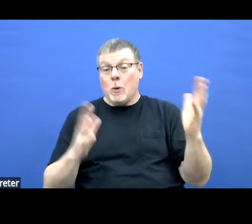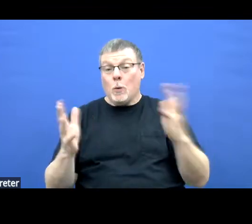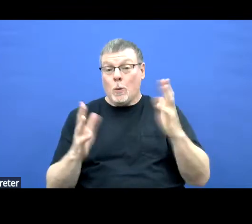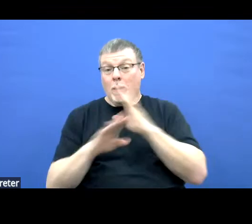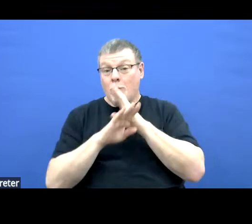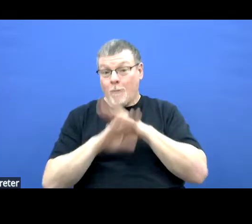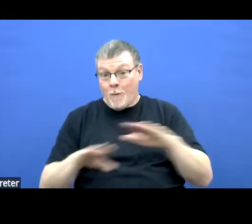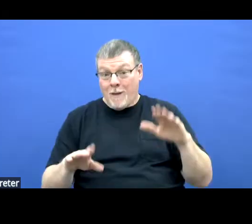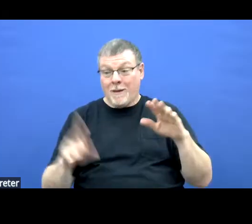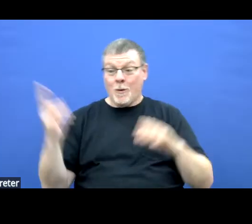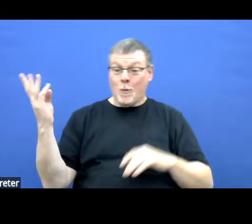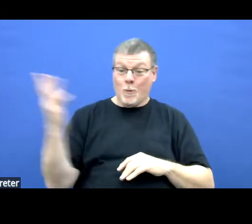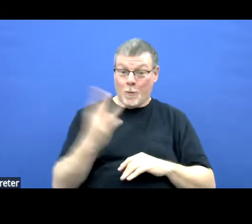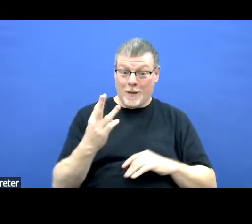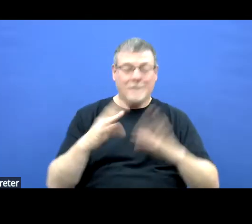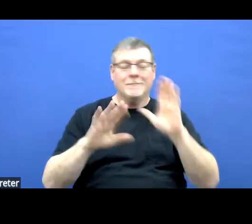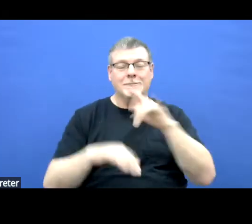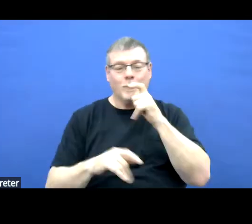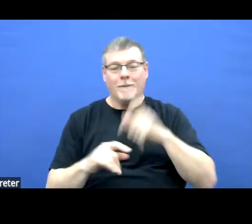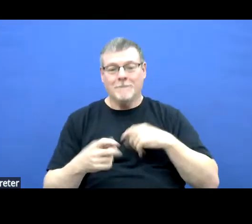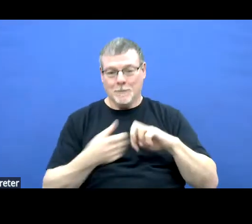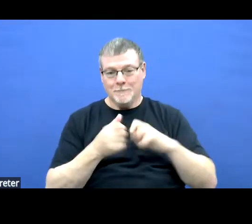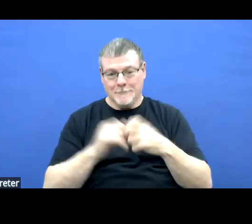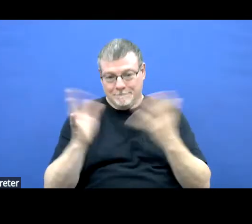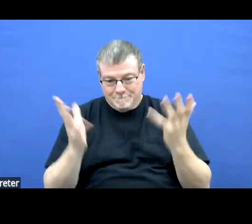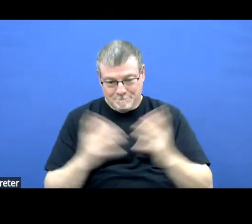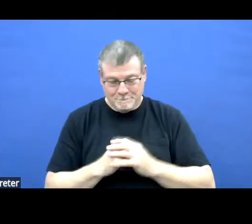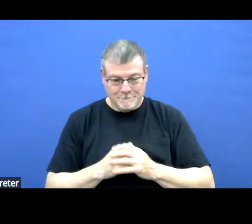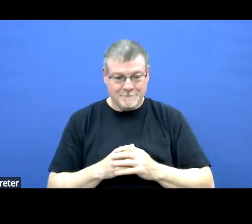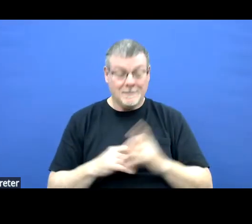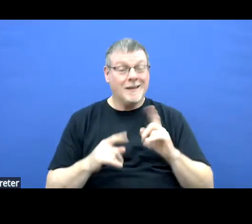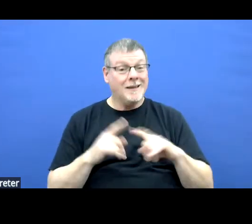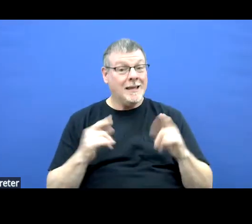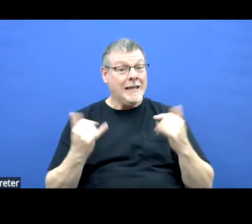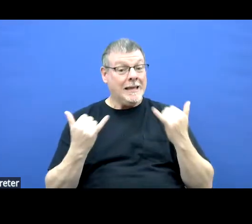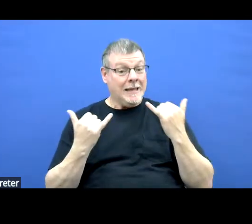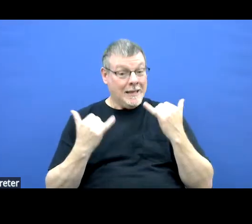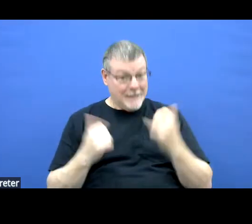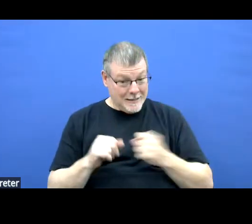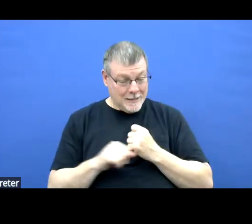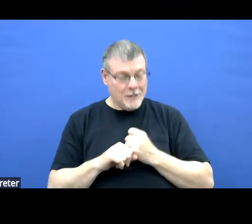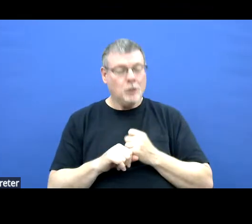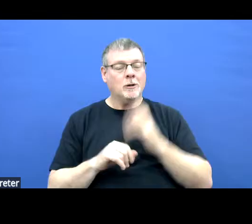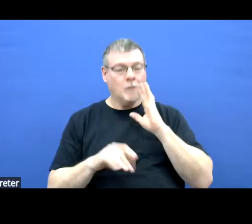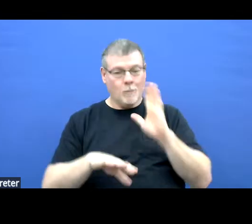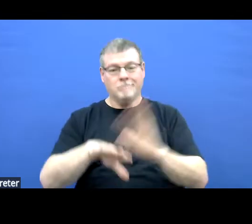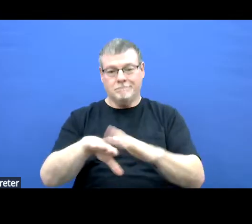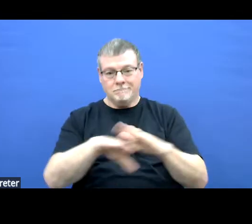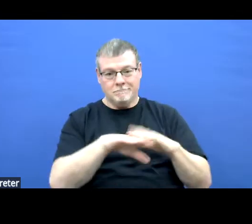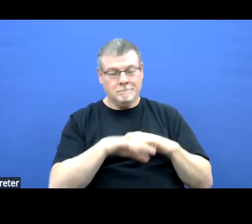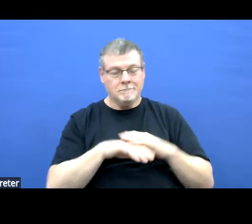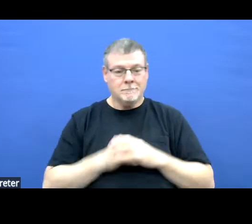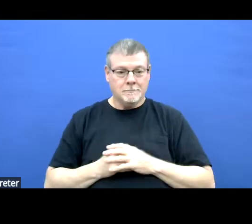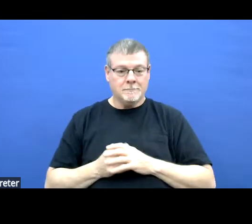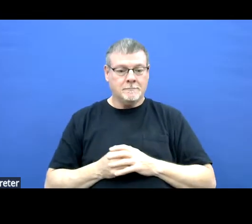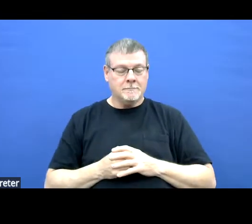west and we won't have any issues. But this year, if they are out of the east, we will warn. Good